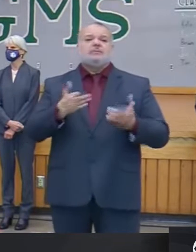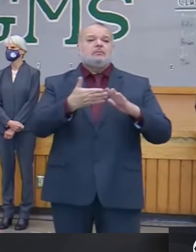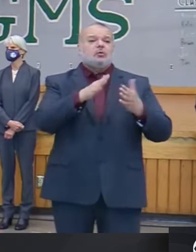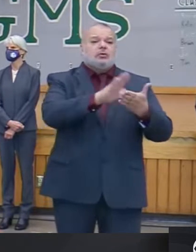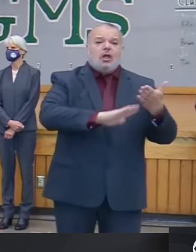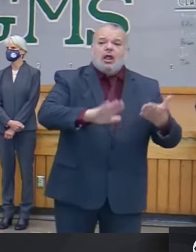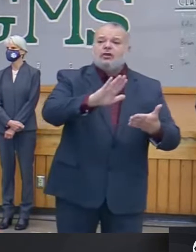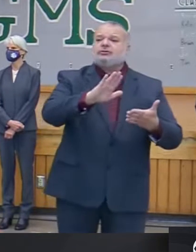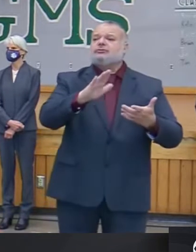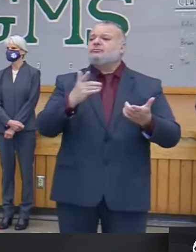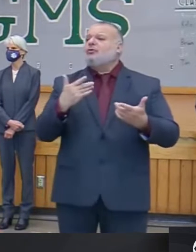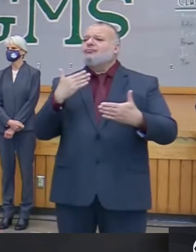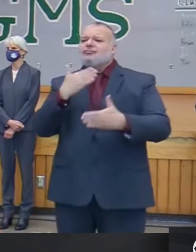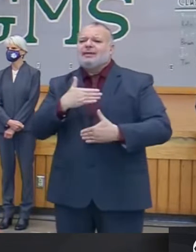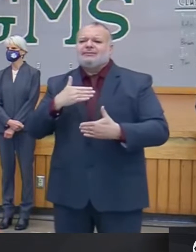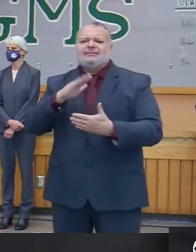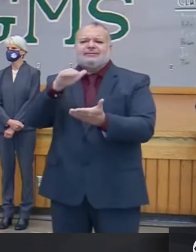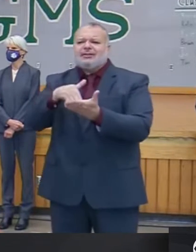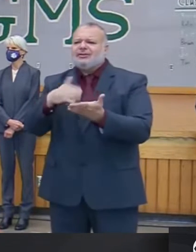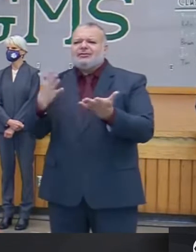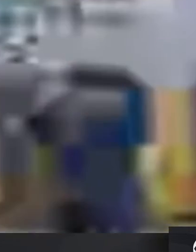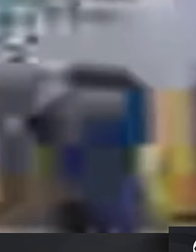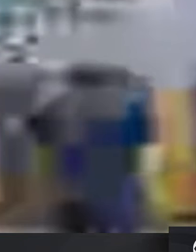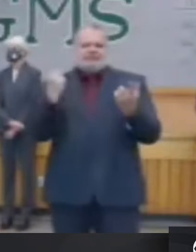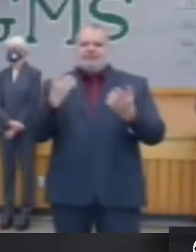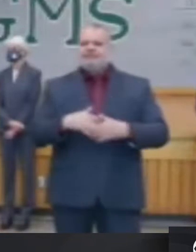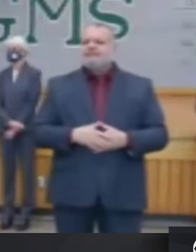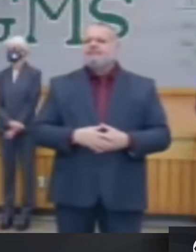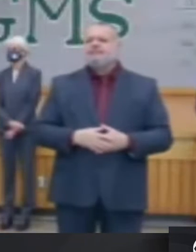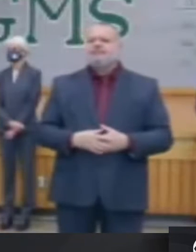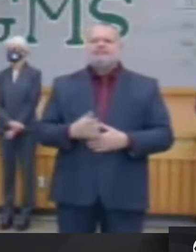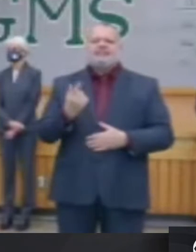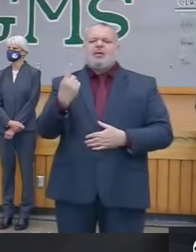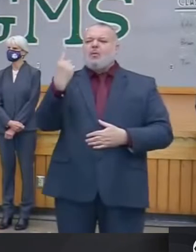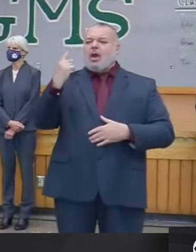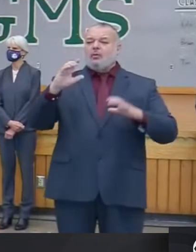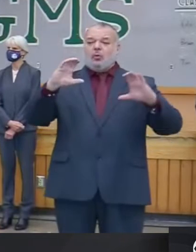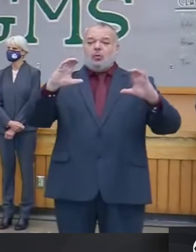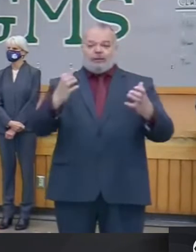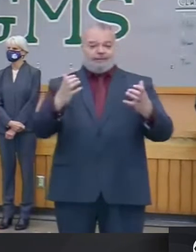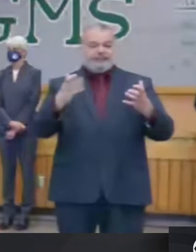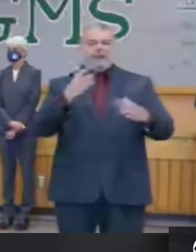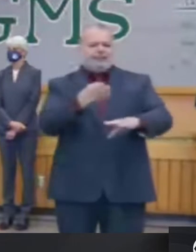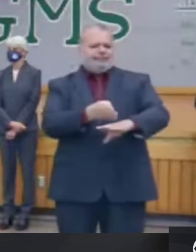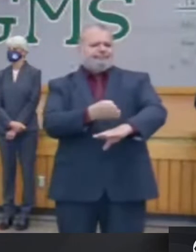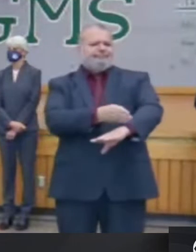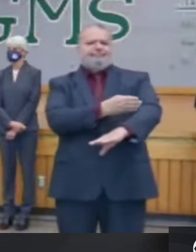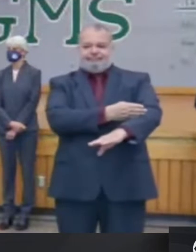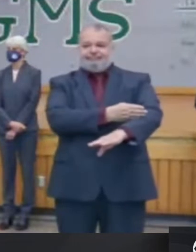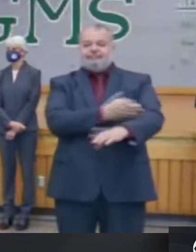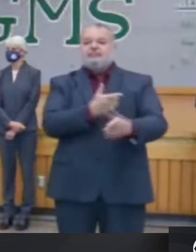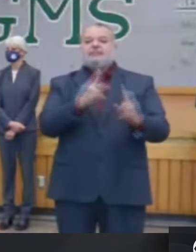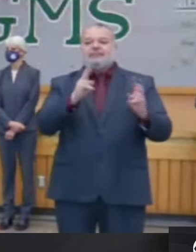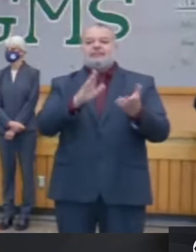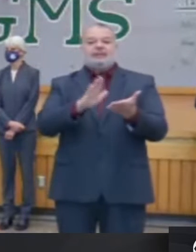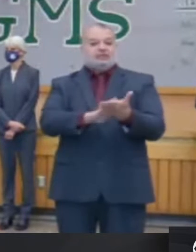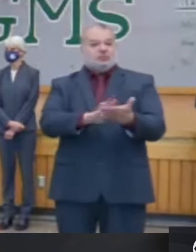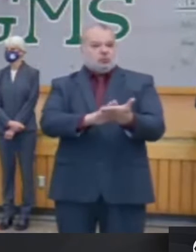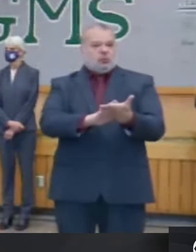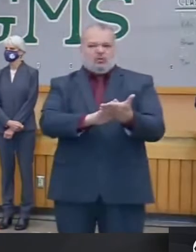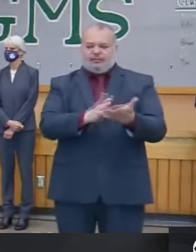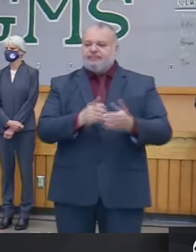One of those opportunities will be Acceleration Academies, which have already proven in many parts of Massachusetts to be a powerful learning